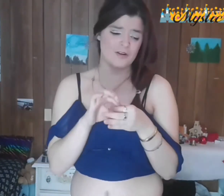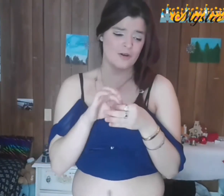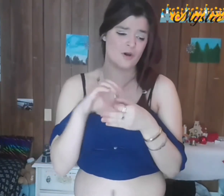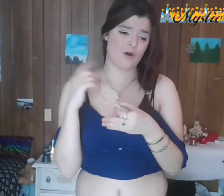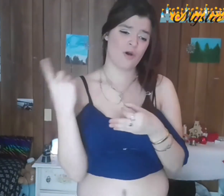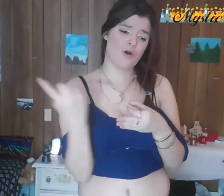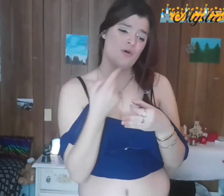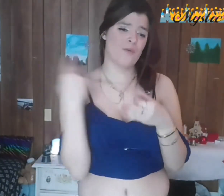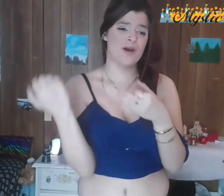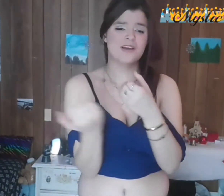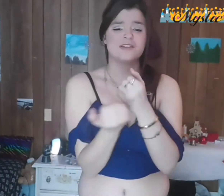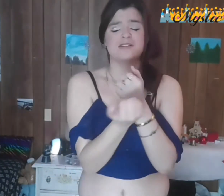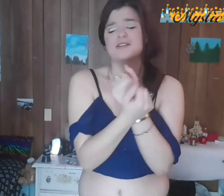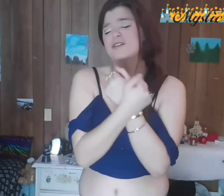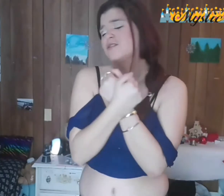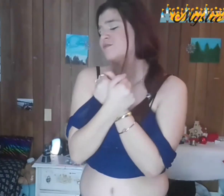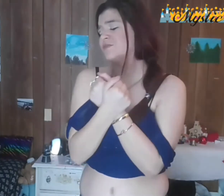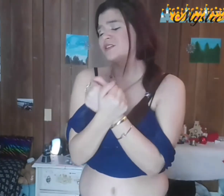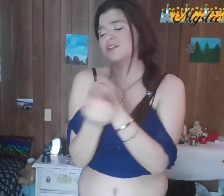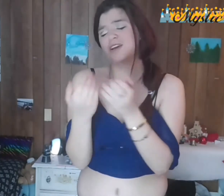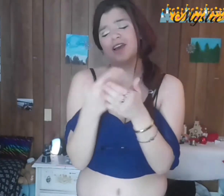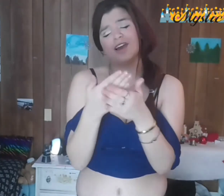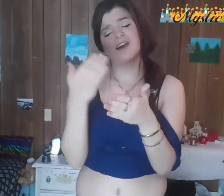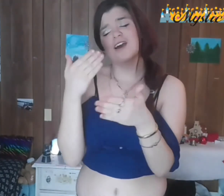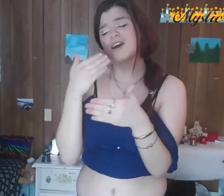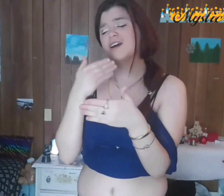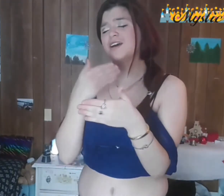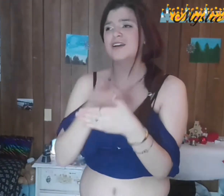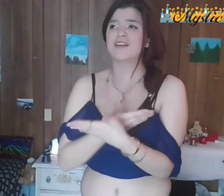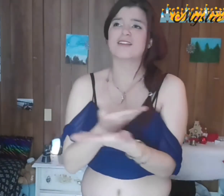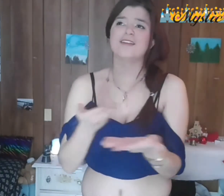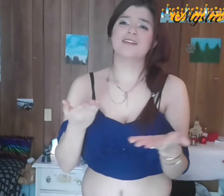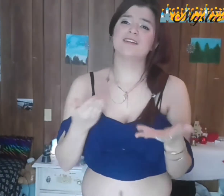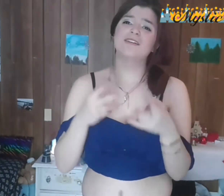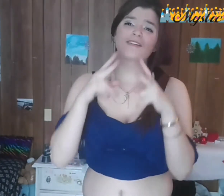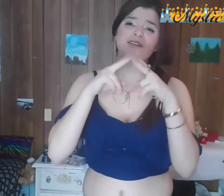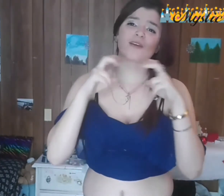and always locked behind these